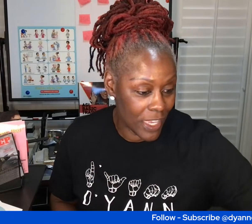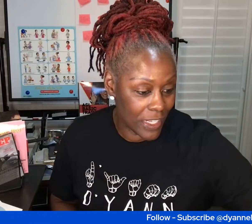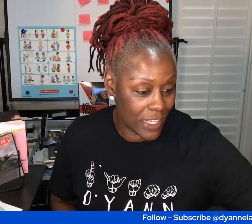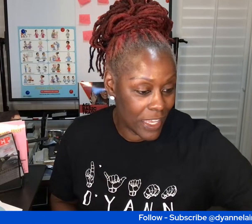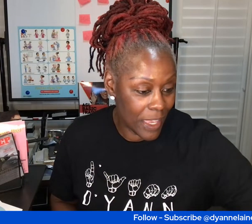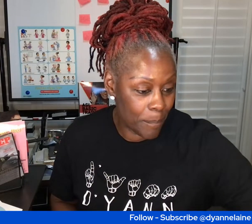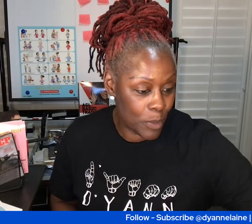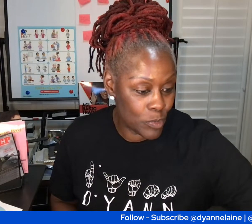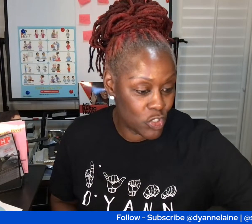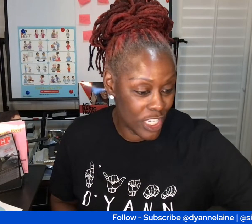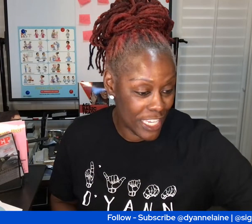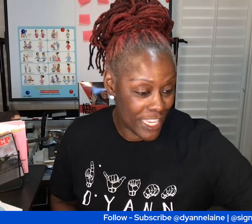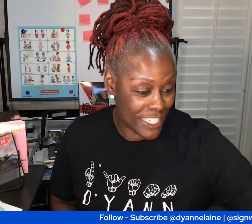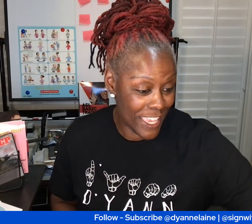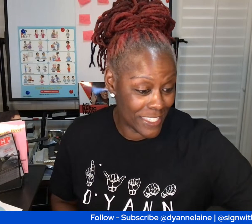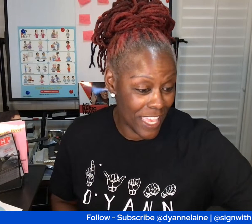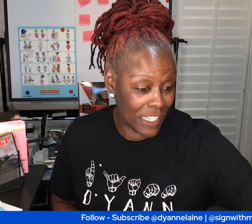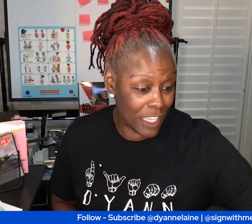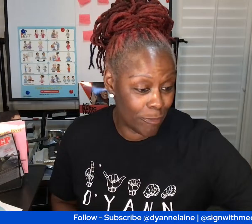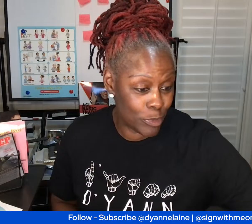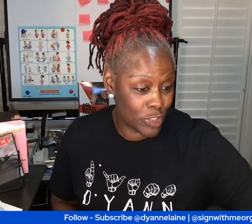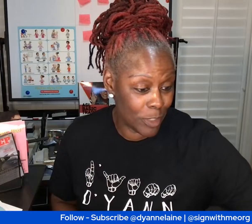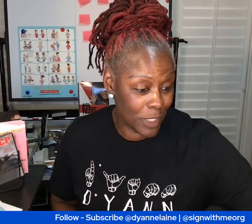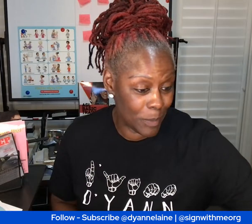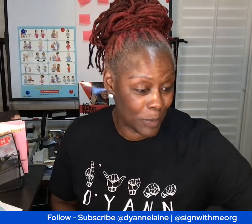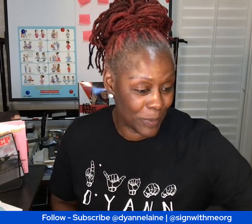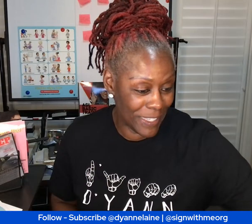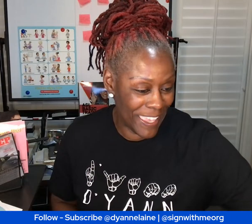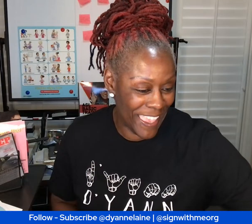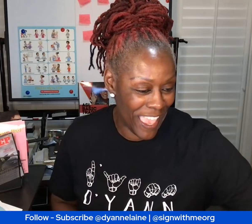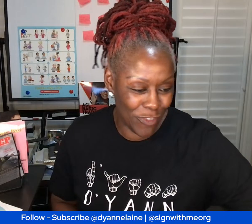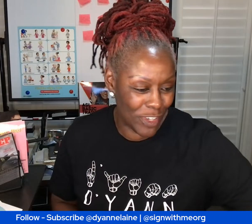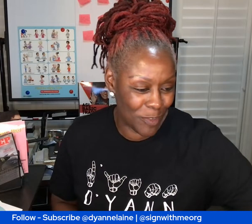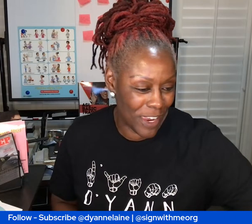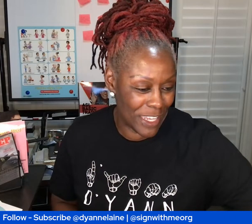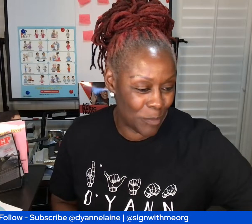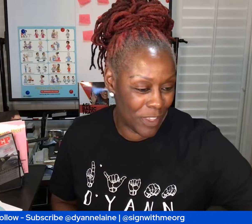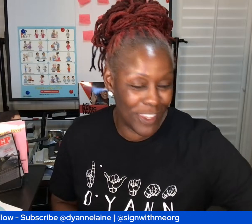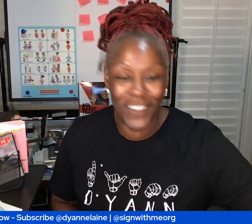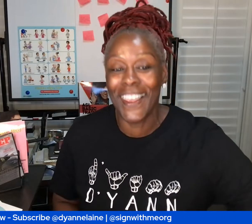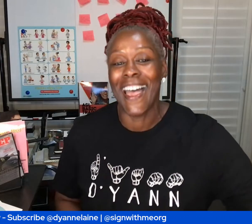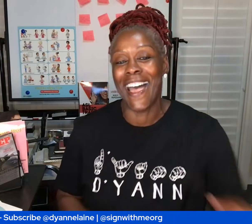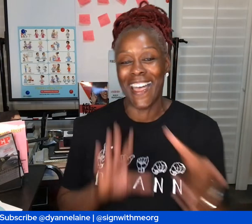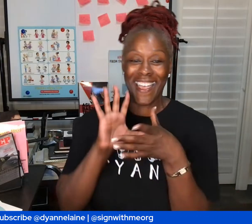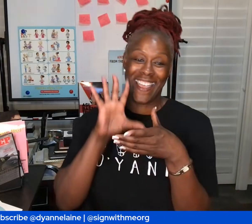and Bougie. Yes, I love bougie people. I fit right in with you.